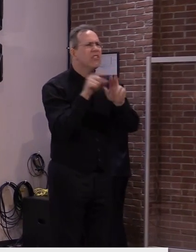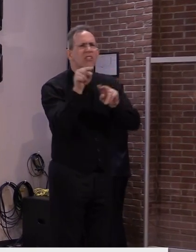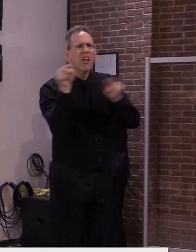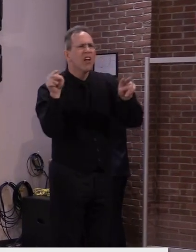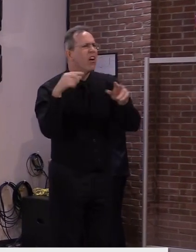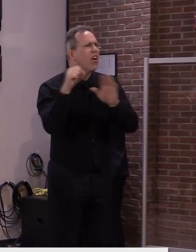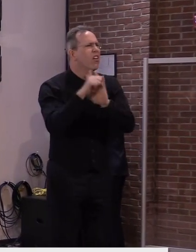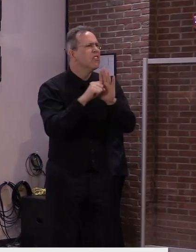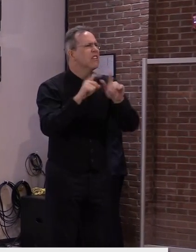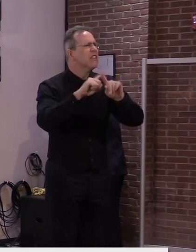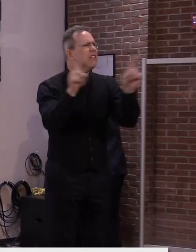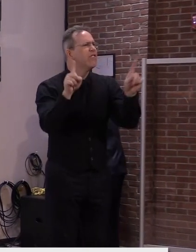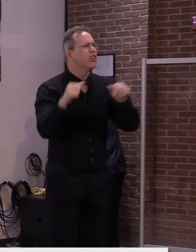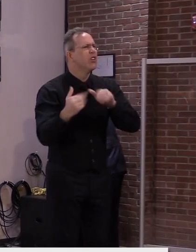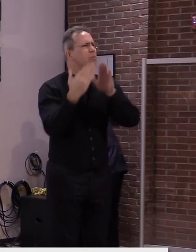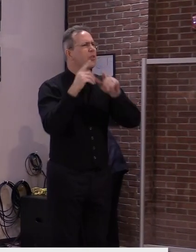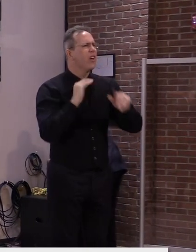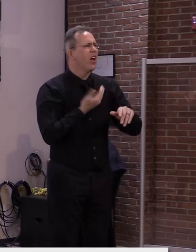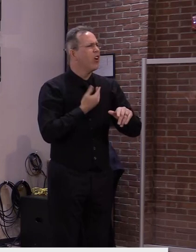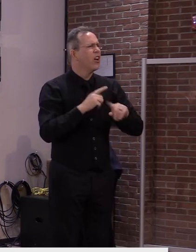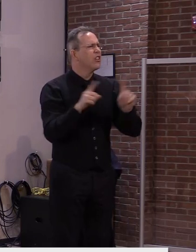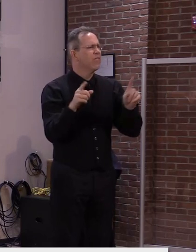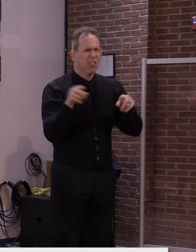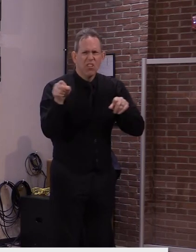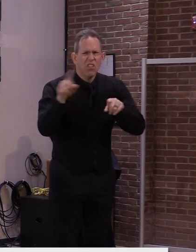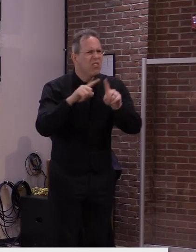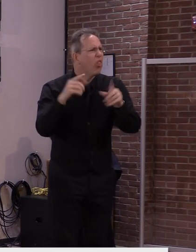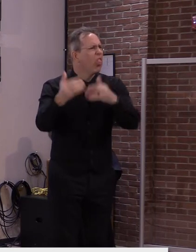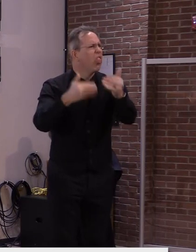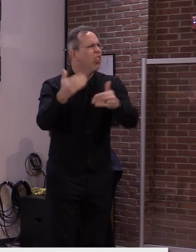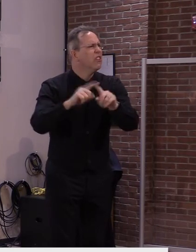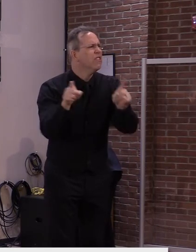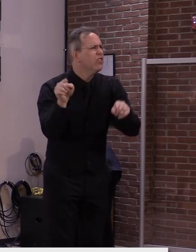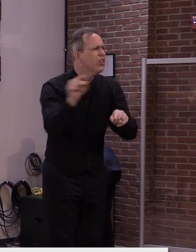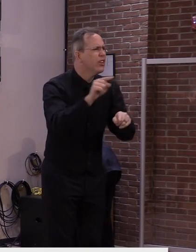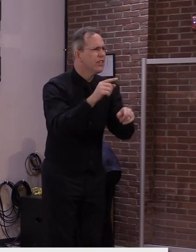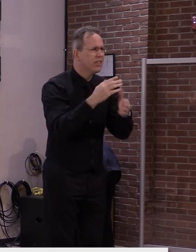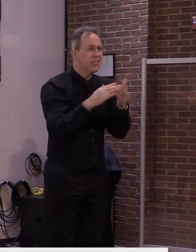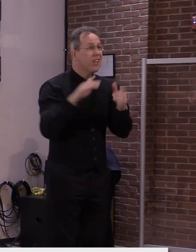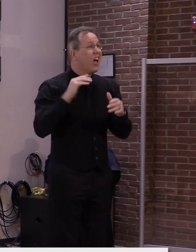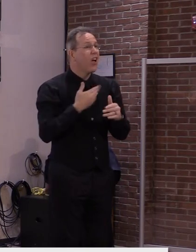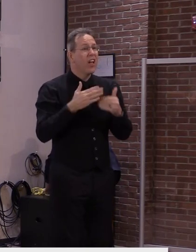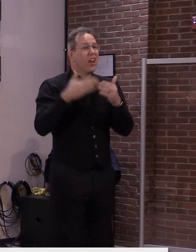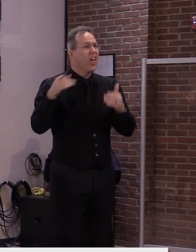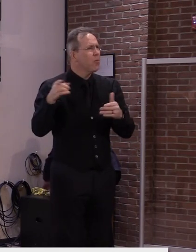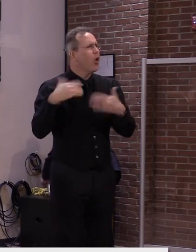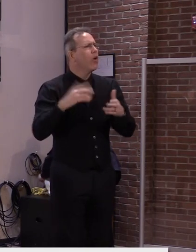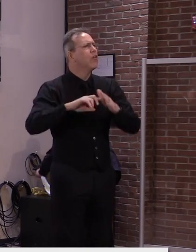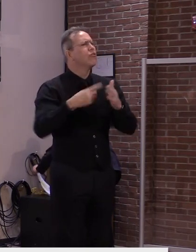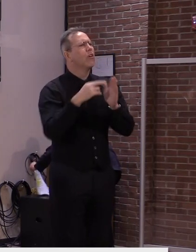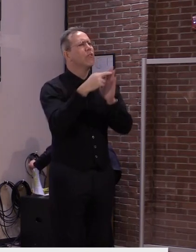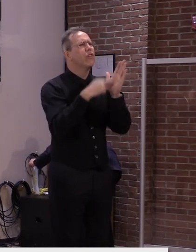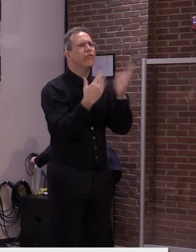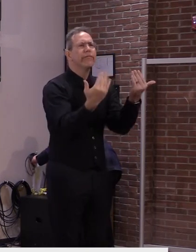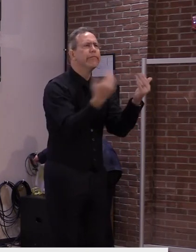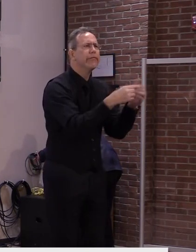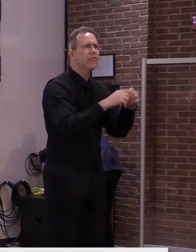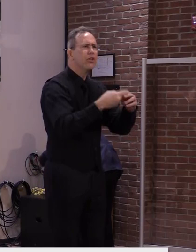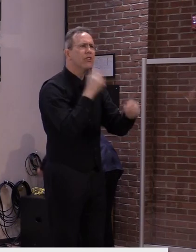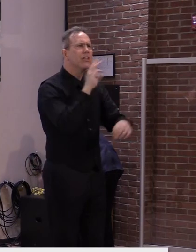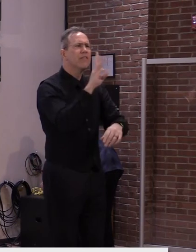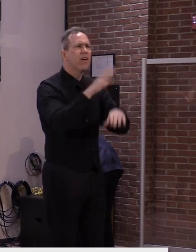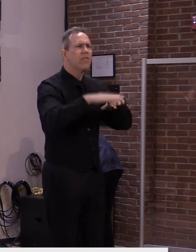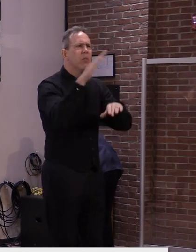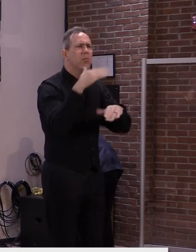Vermont's. Some of our neighbors, for example, have opened to 65 and older in certain job categories as